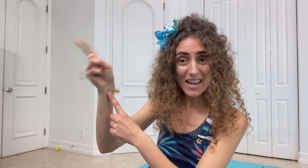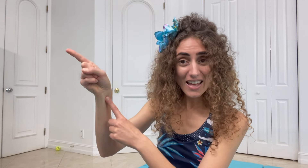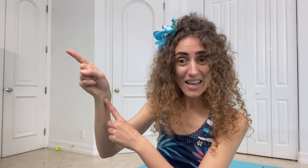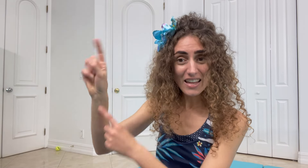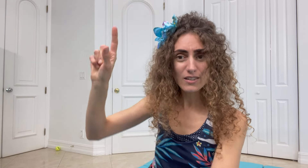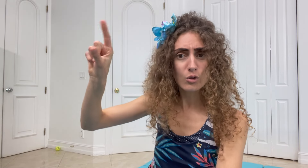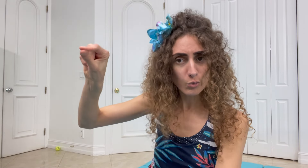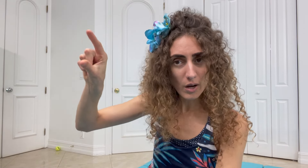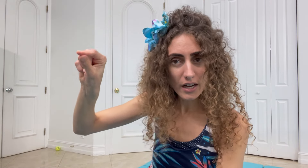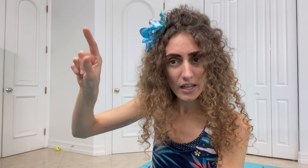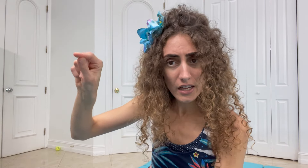20 minutes.